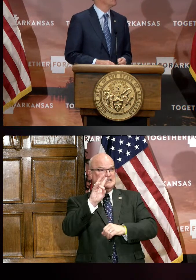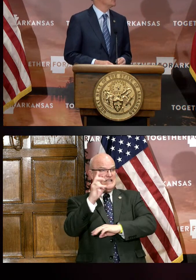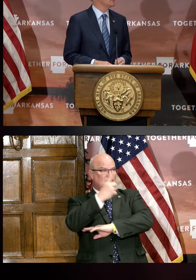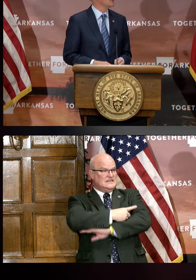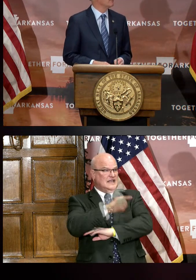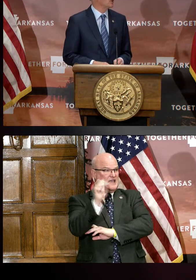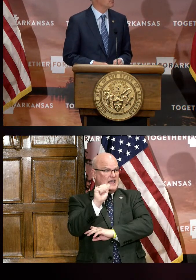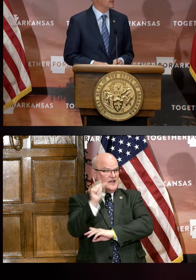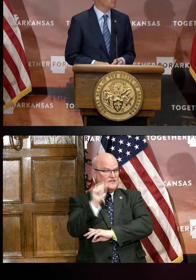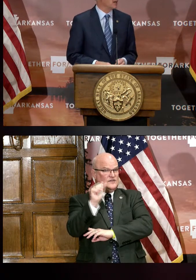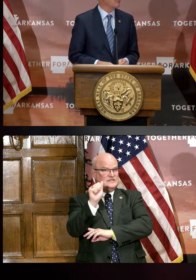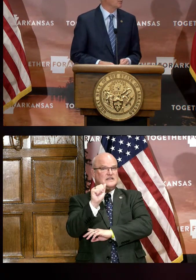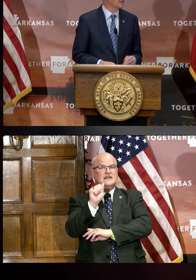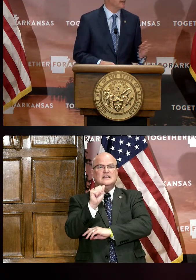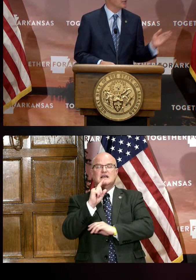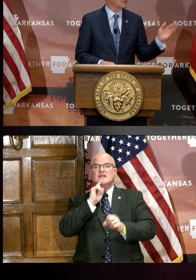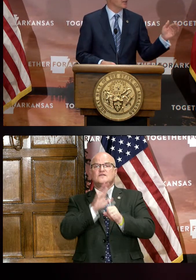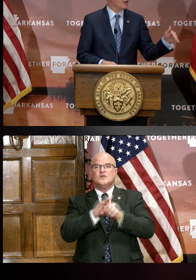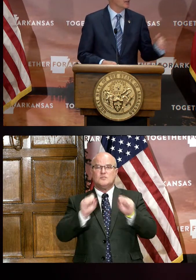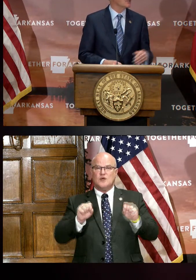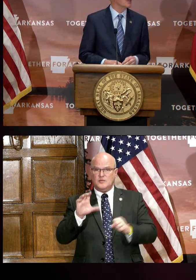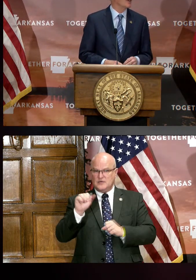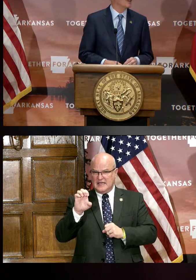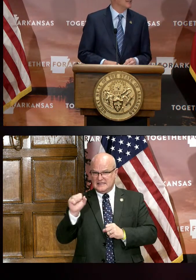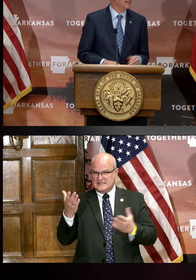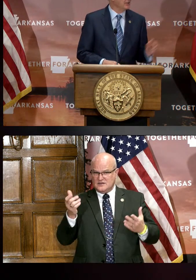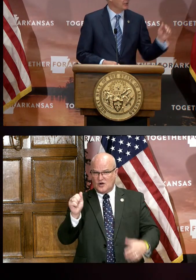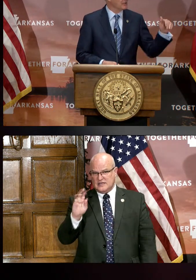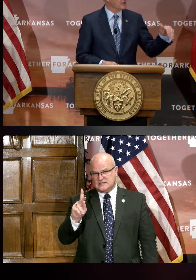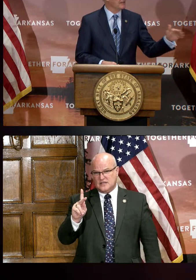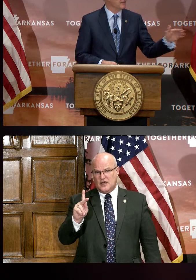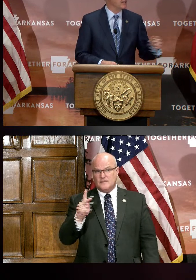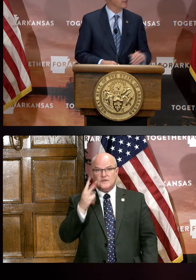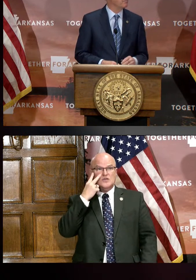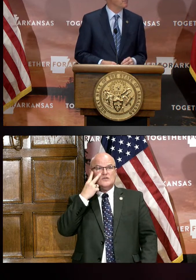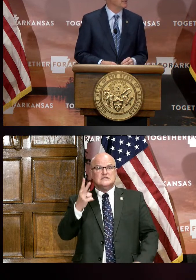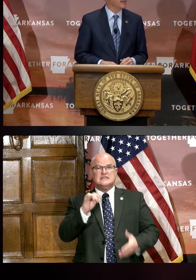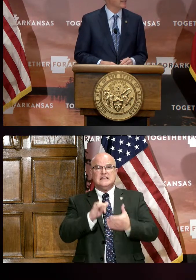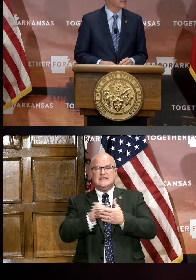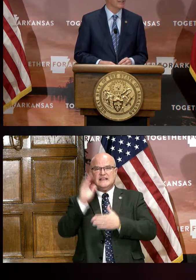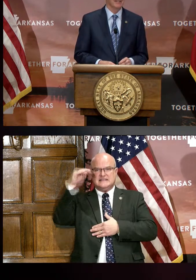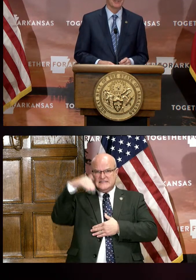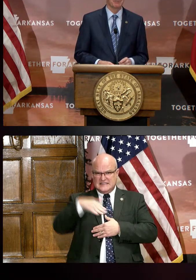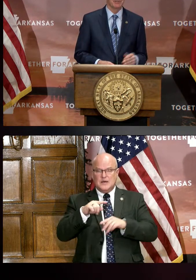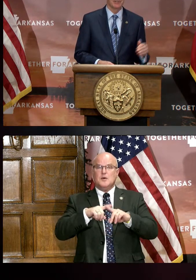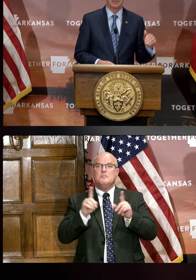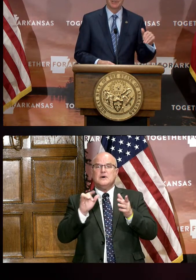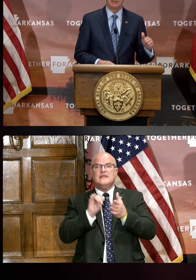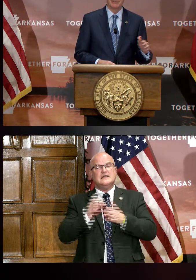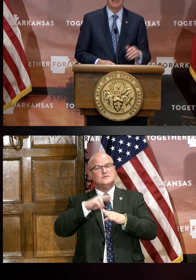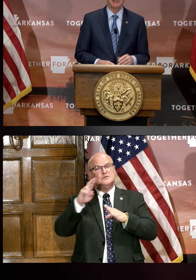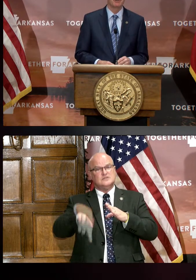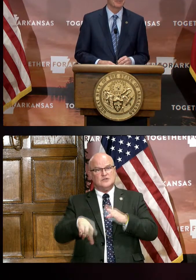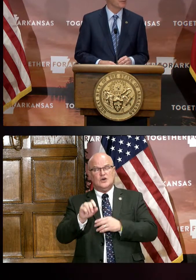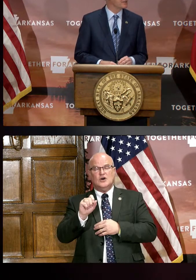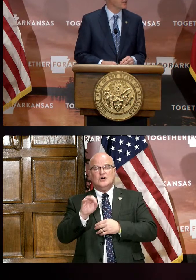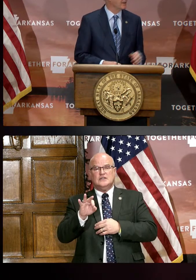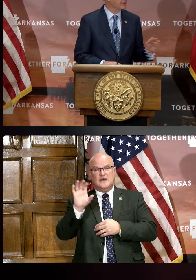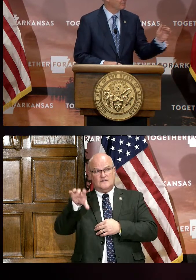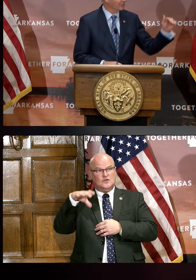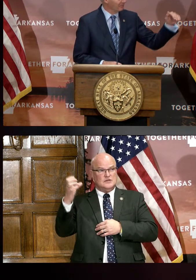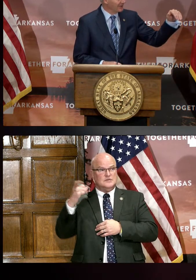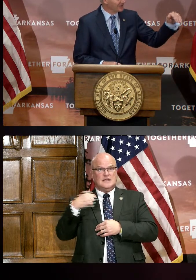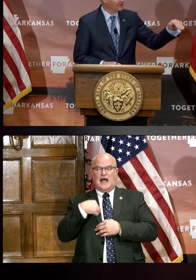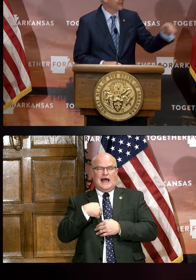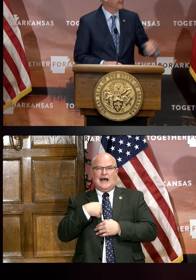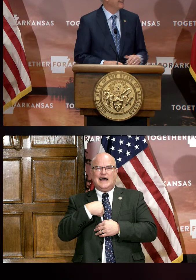rolling average of confirmed and probable cases in Arkansas. You can see the dip, but that's as a result of Christmas, so